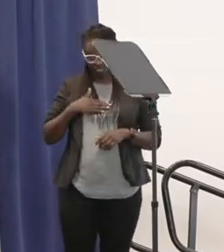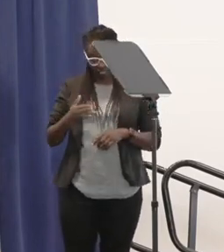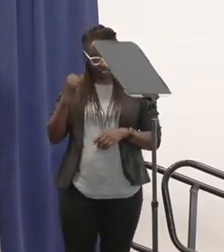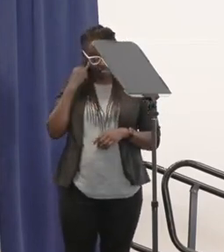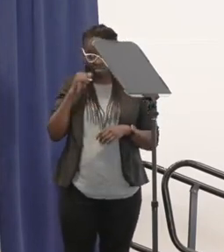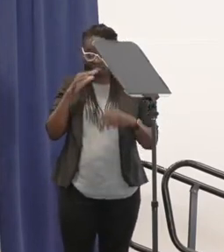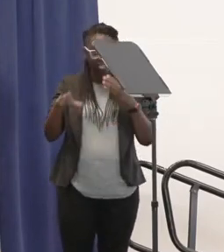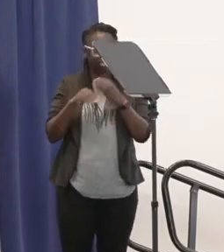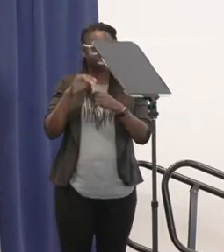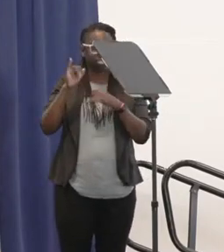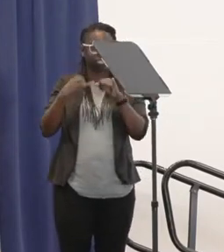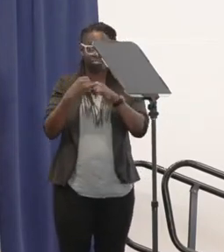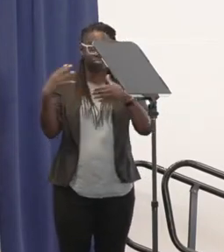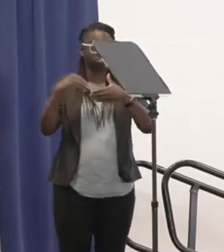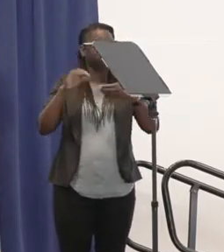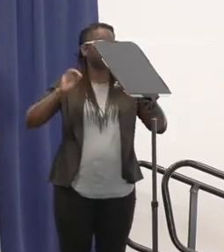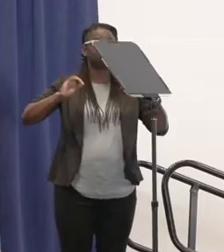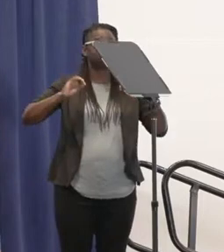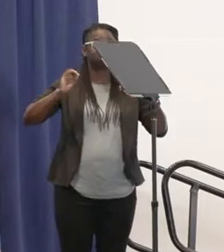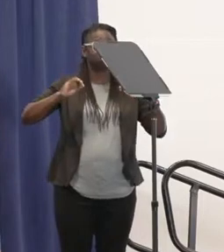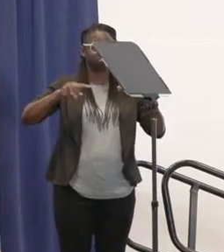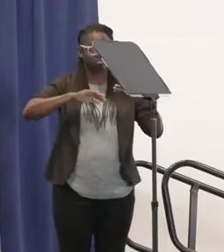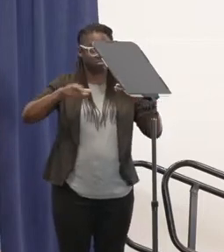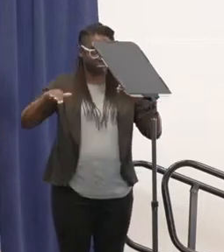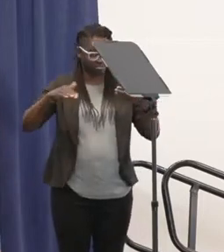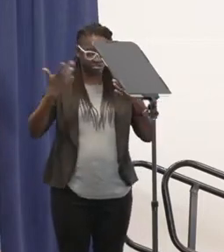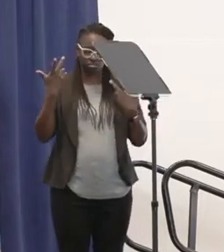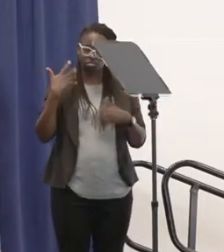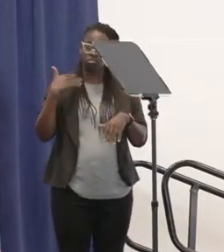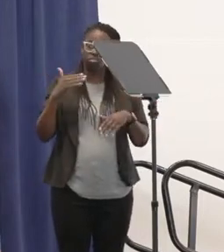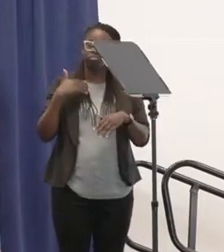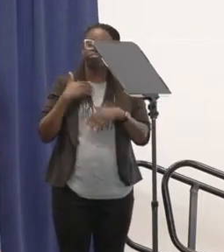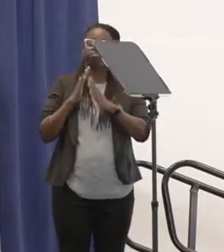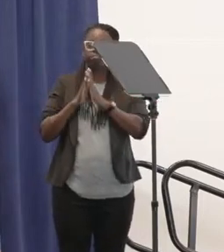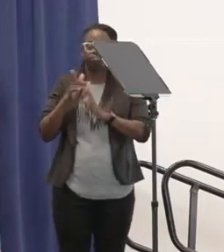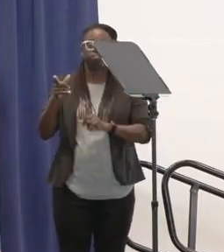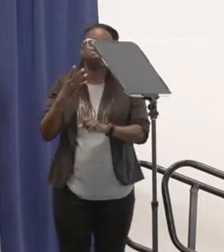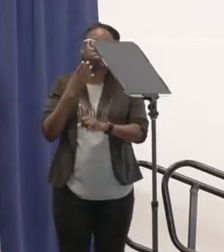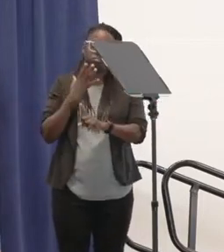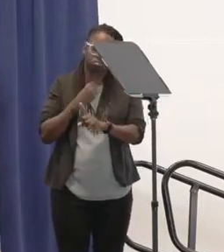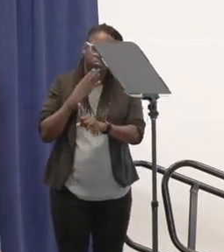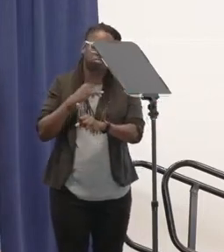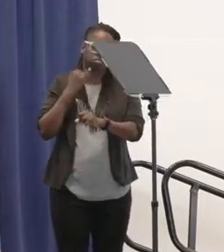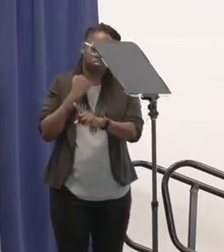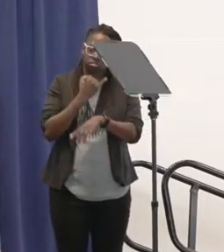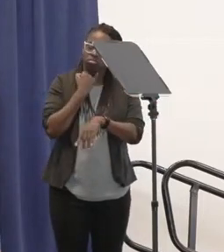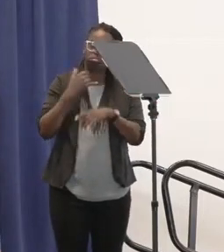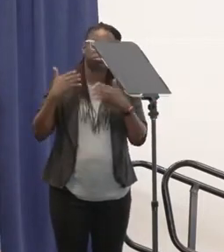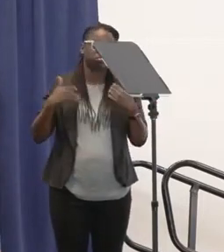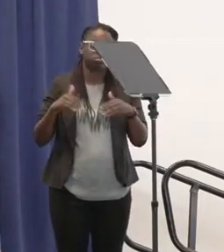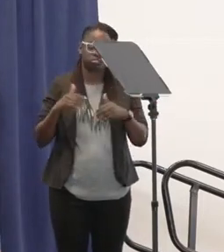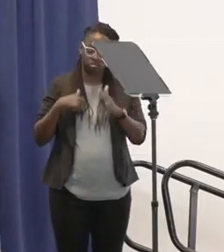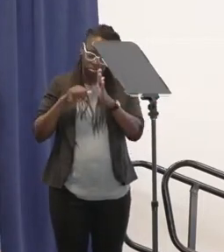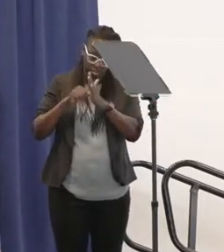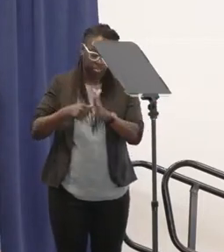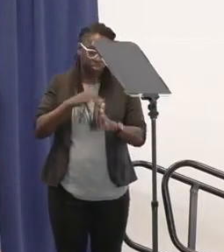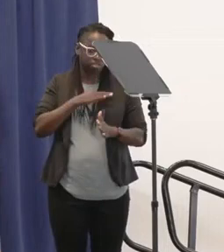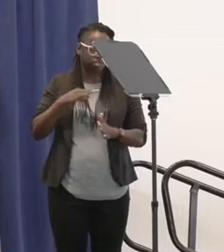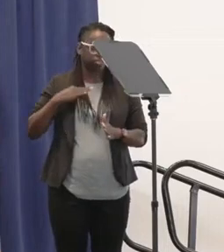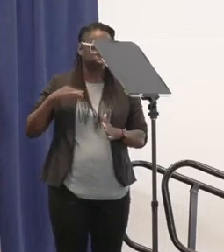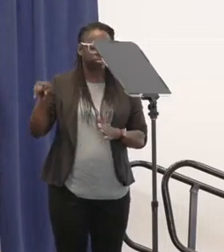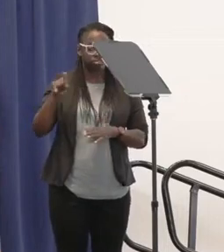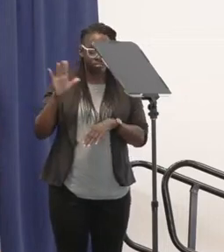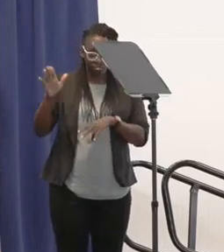with, Ukraine, of course, what's happening in Israel, Gaza. And as I stress to folks in my office, we can call out terrorism and